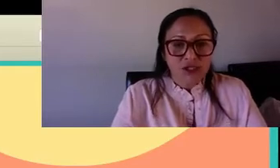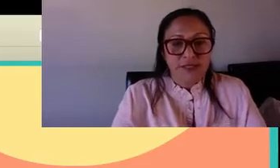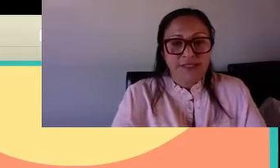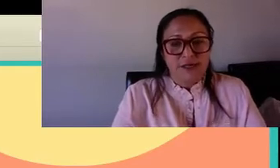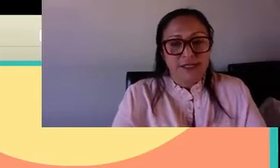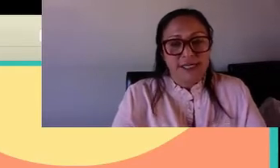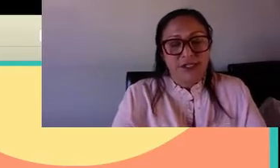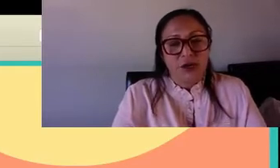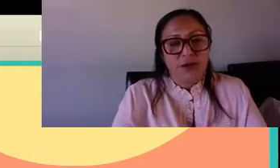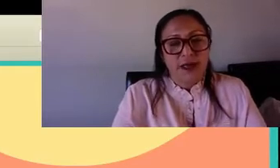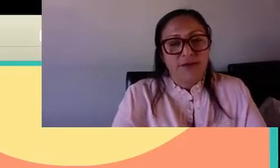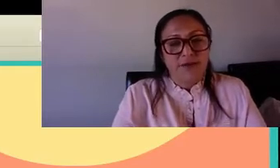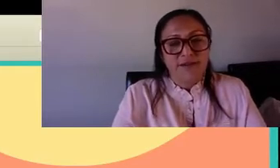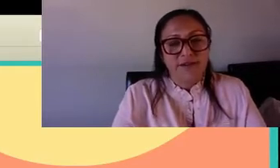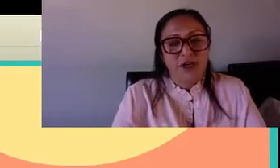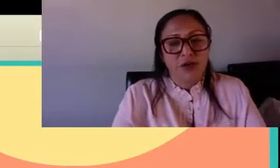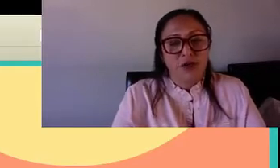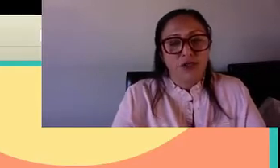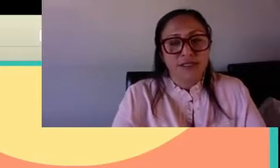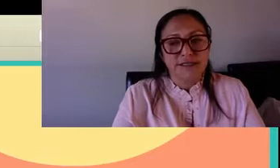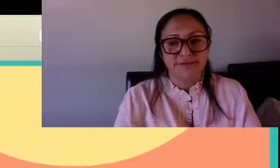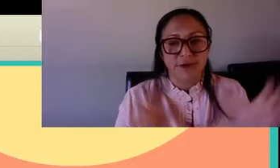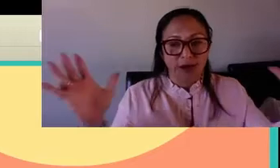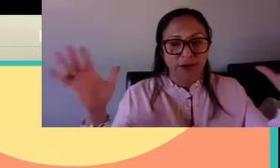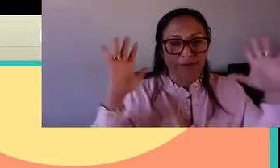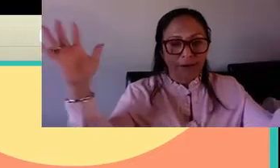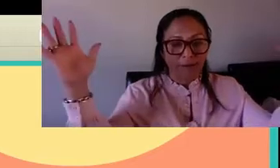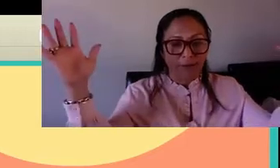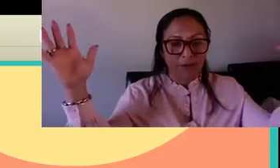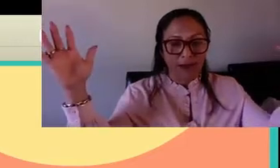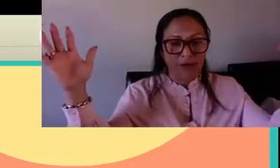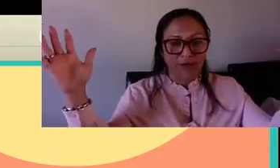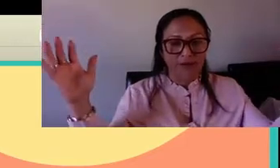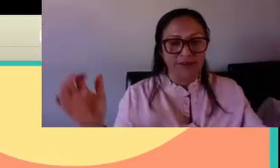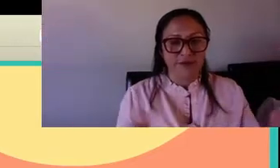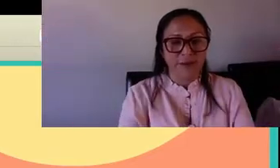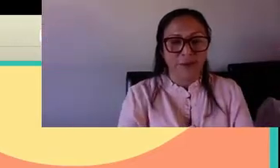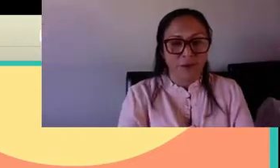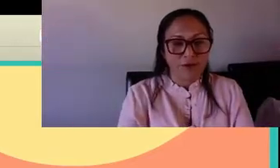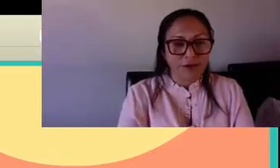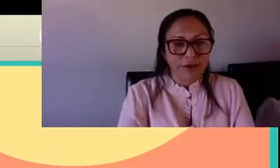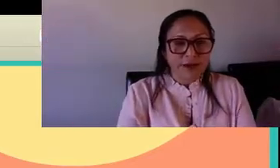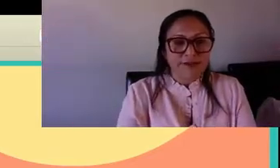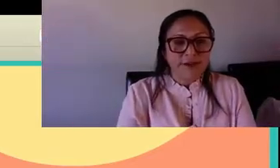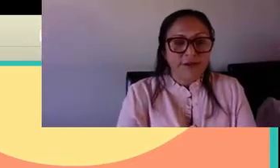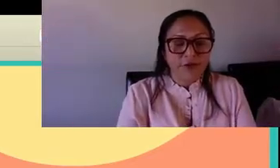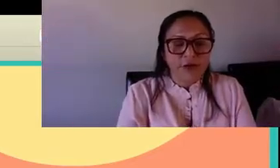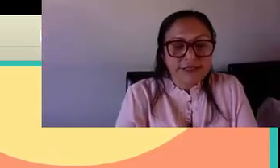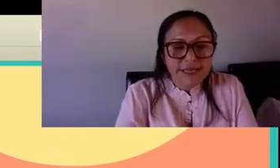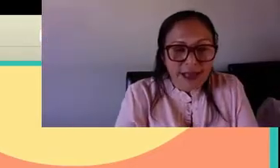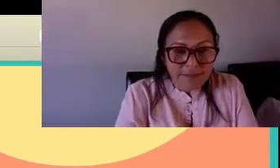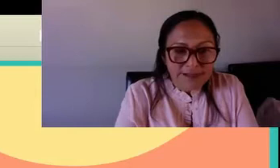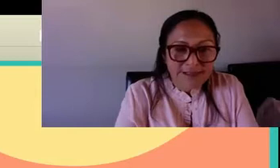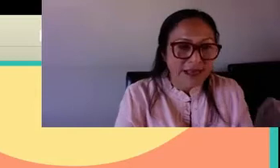How should we start to teach? Okay, so this is huge. This is very, very important. How we do this is very important. So the